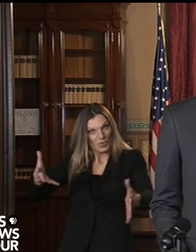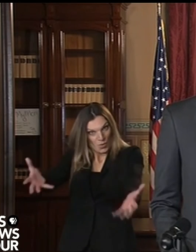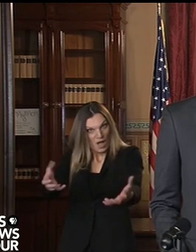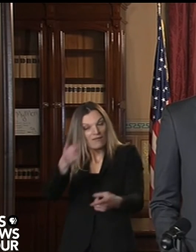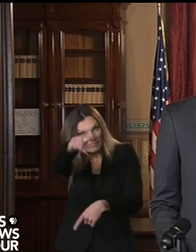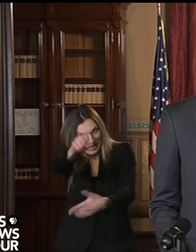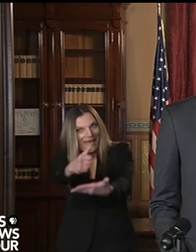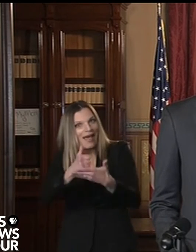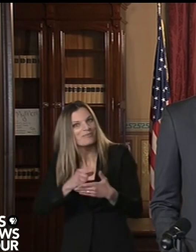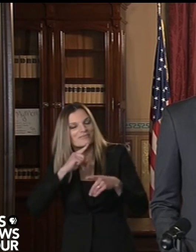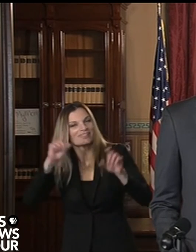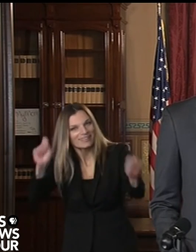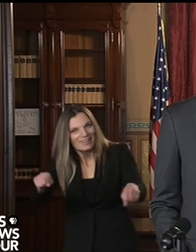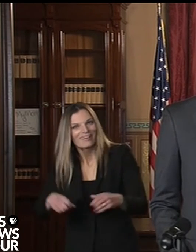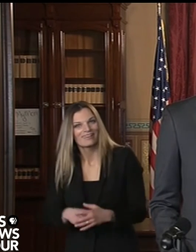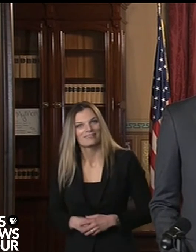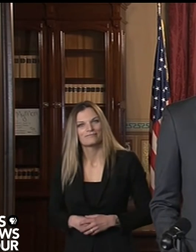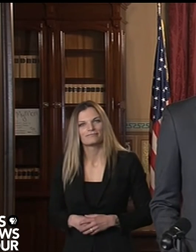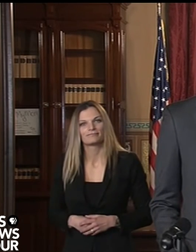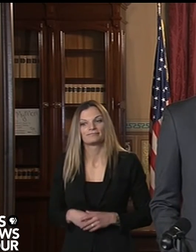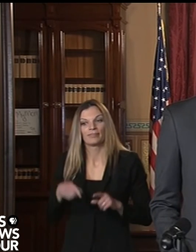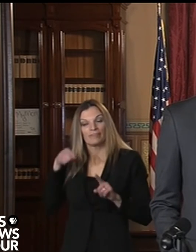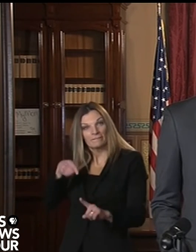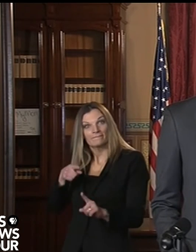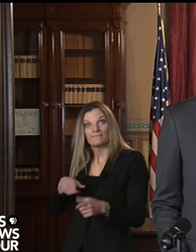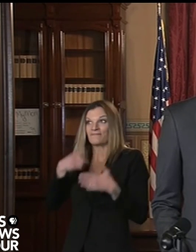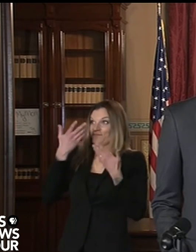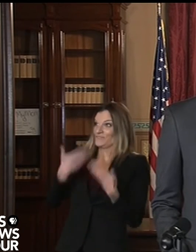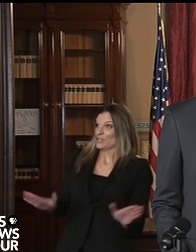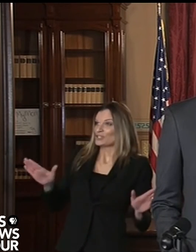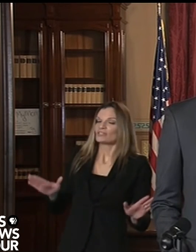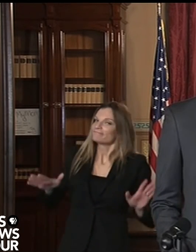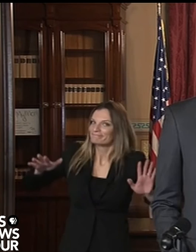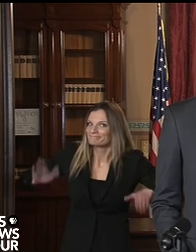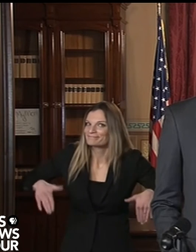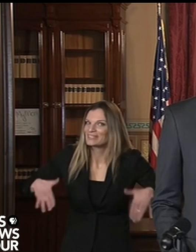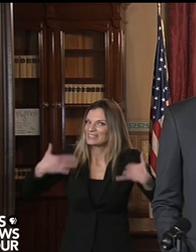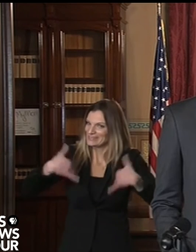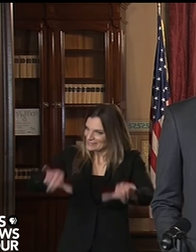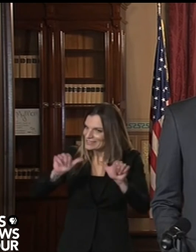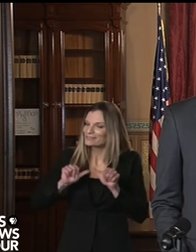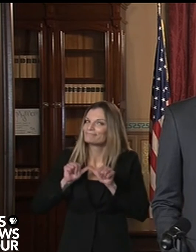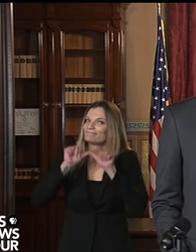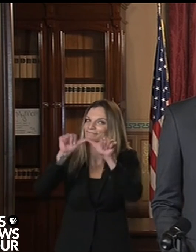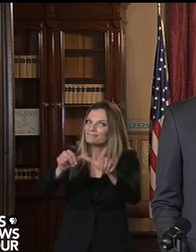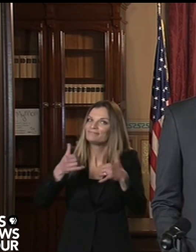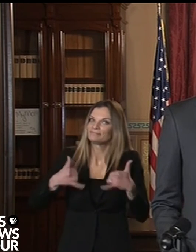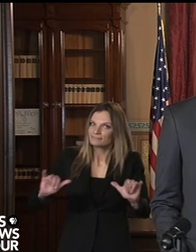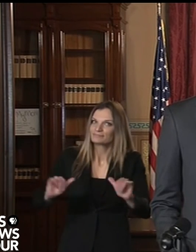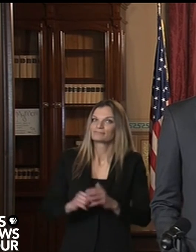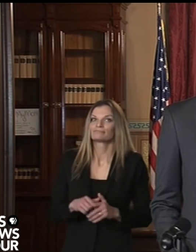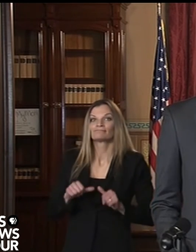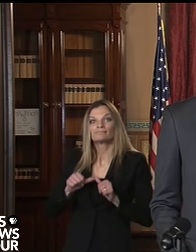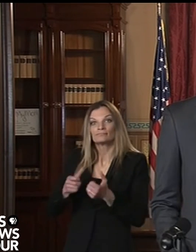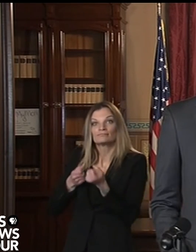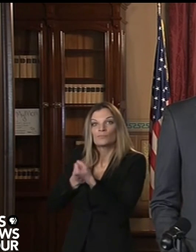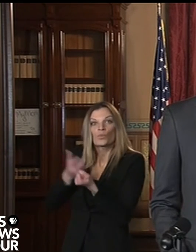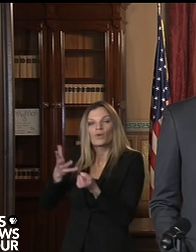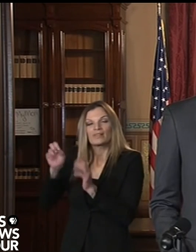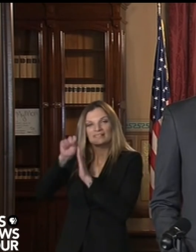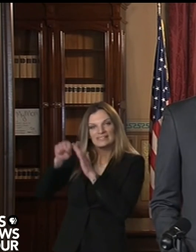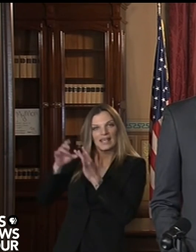The battle against COVID-19 continues, but Michigan is making progress. With the continued support and commitment of state